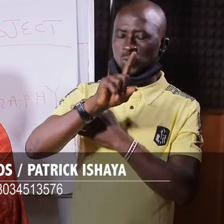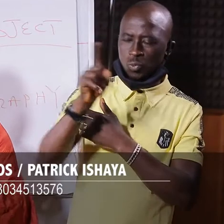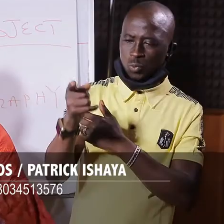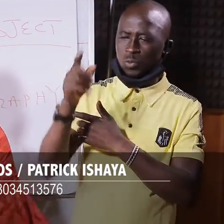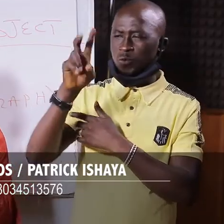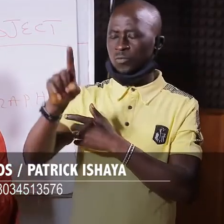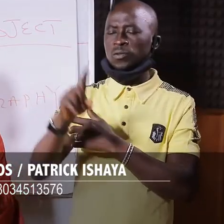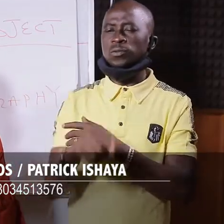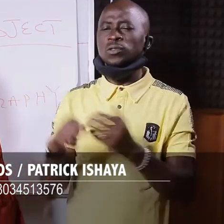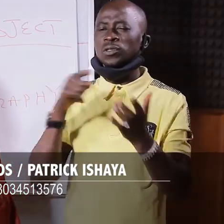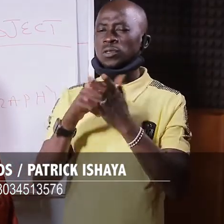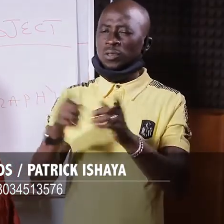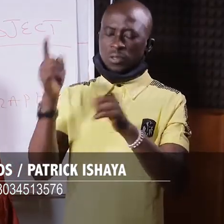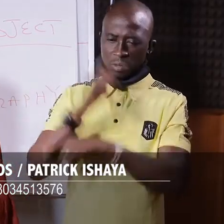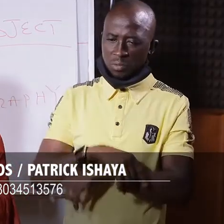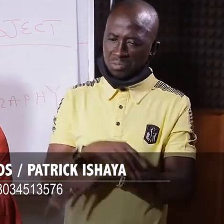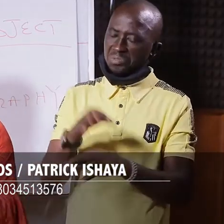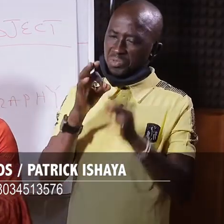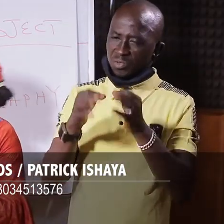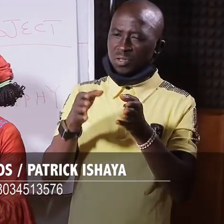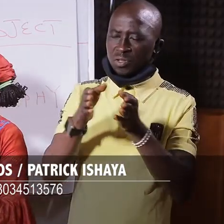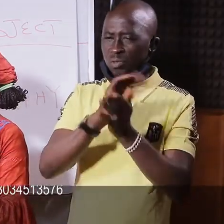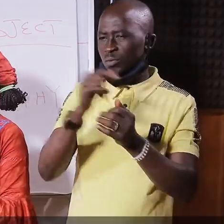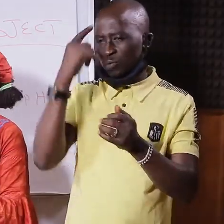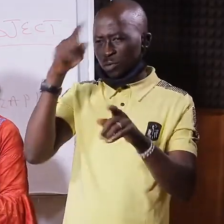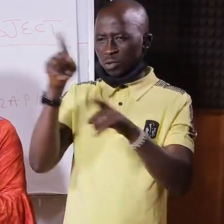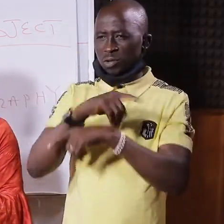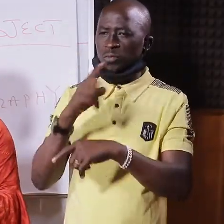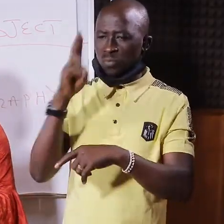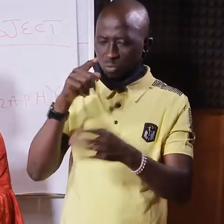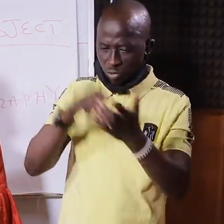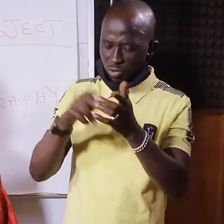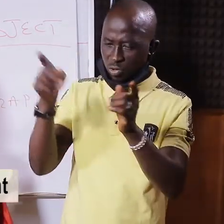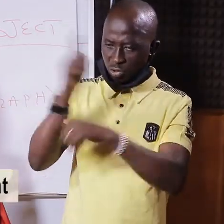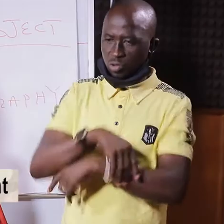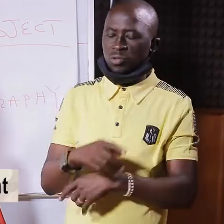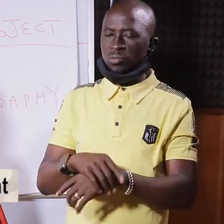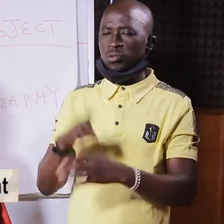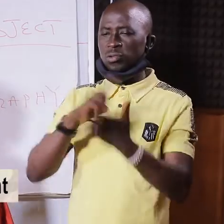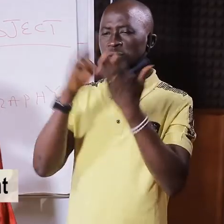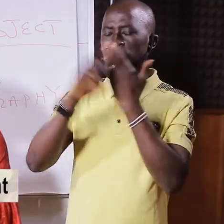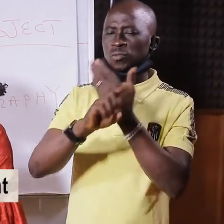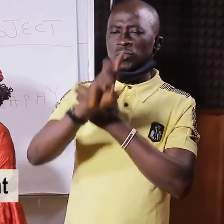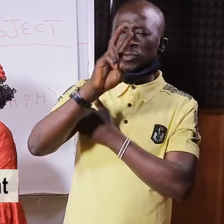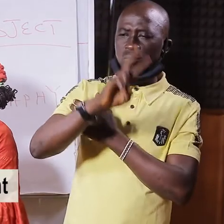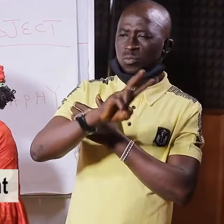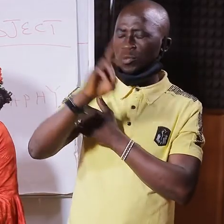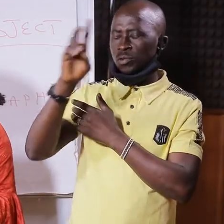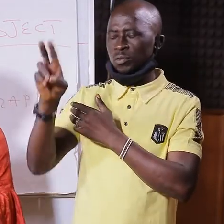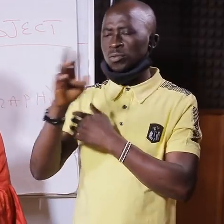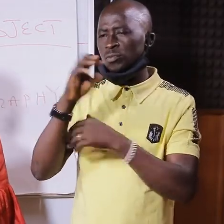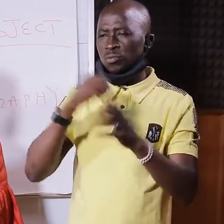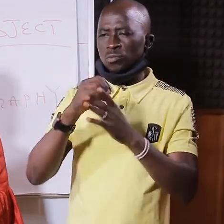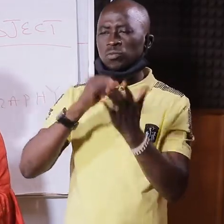These are confirmed dates. If they ask you for exact dates, you use this particular date, December 22nd or